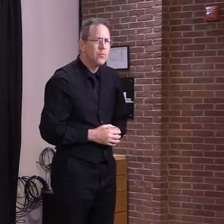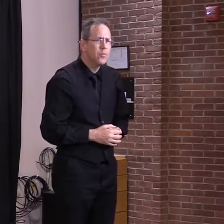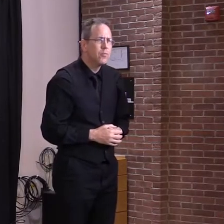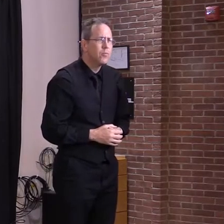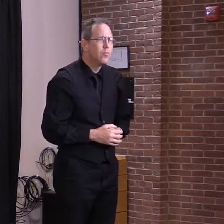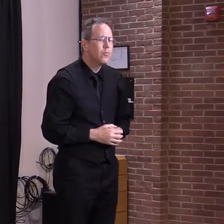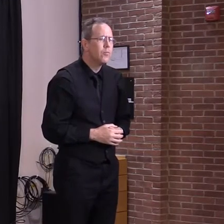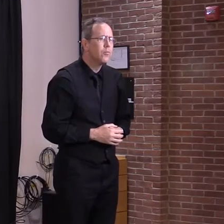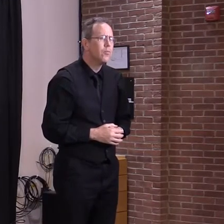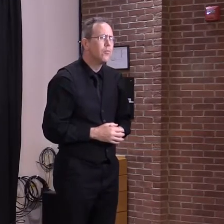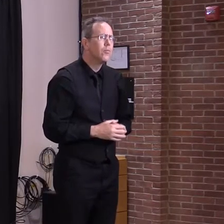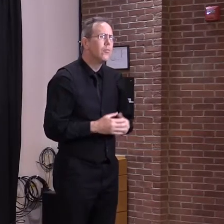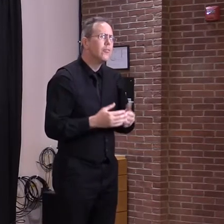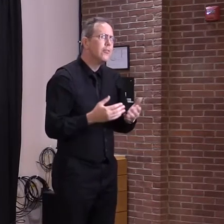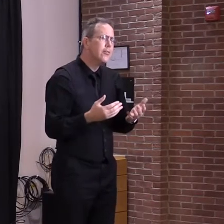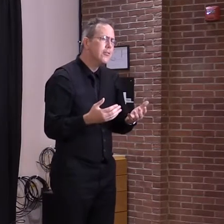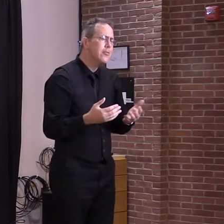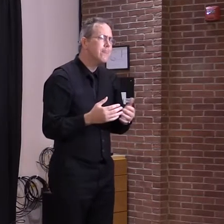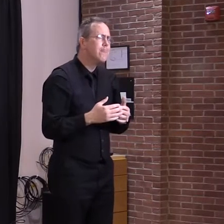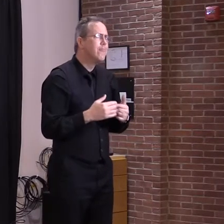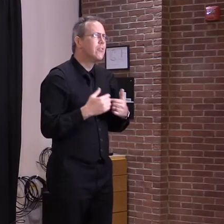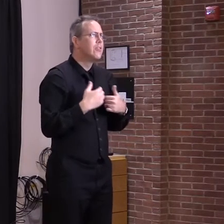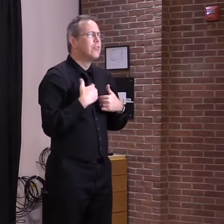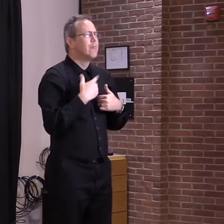it doesn't pass the straight face test.